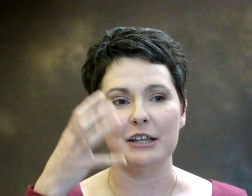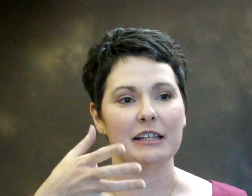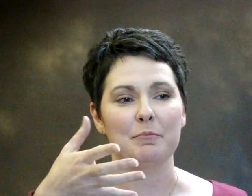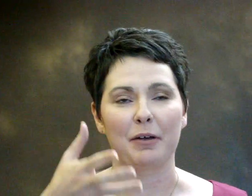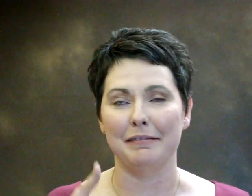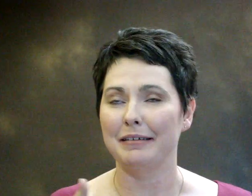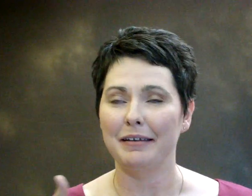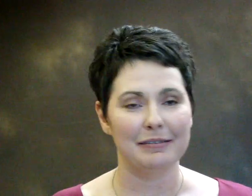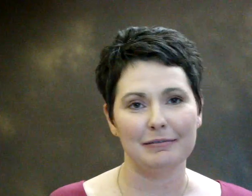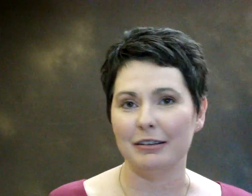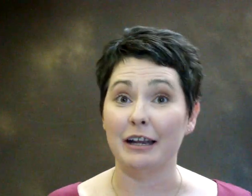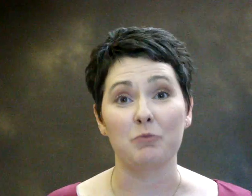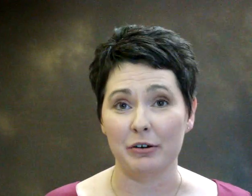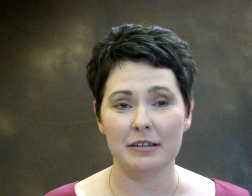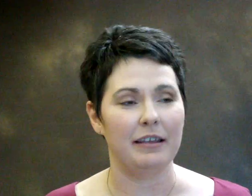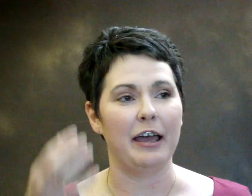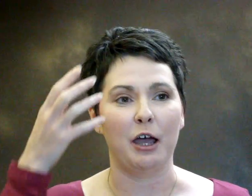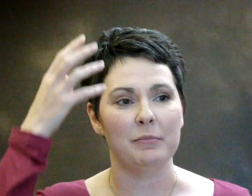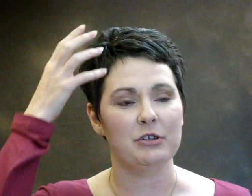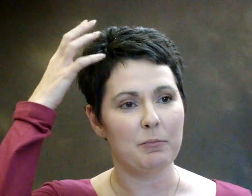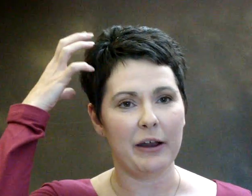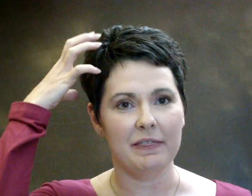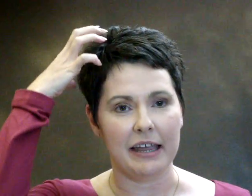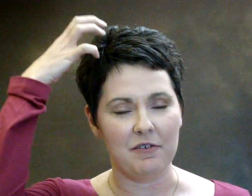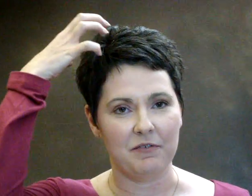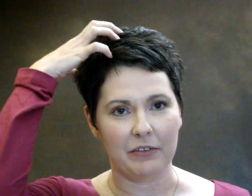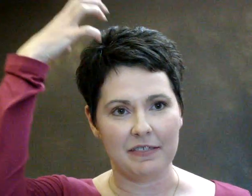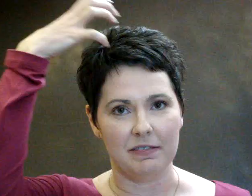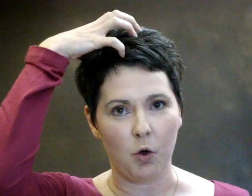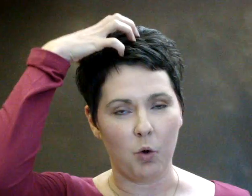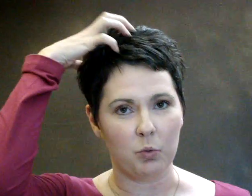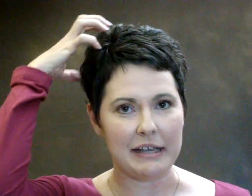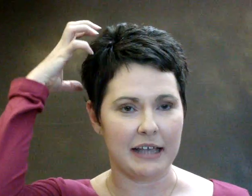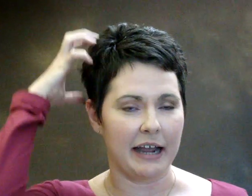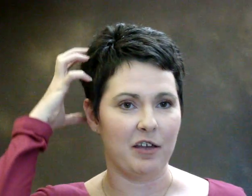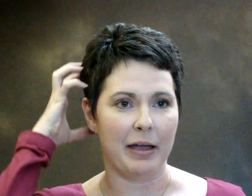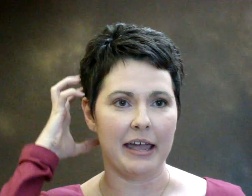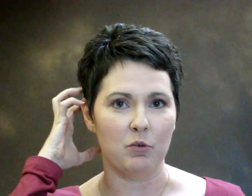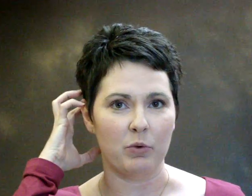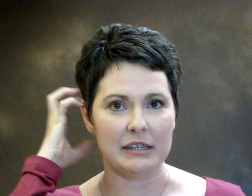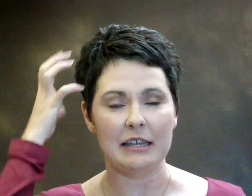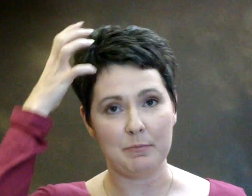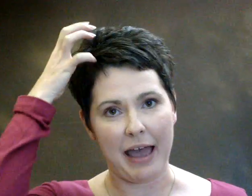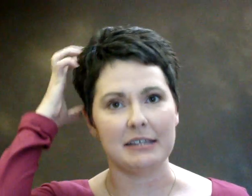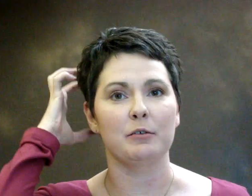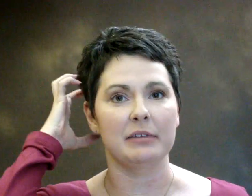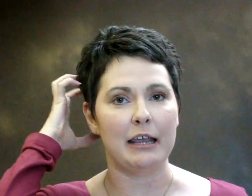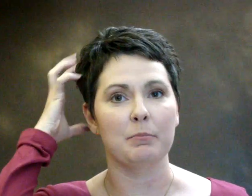just kept on getting worse, to the point that it felt like the whole right side of my head was spasmed and